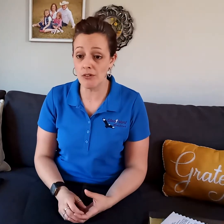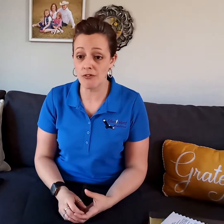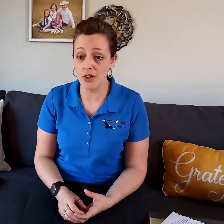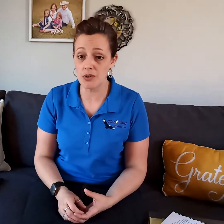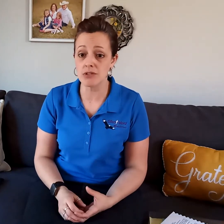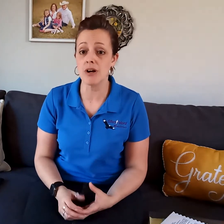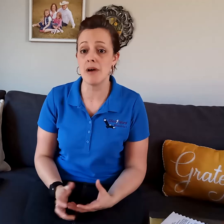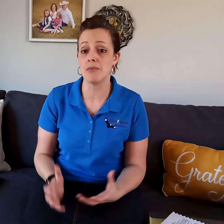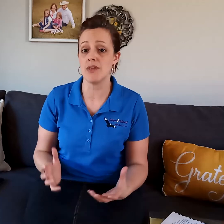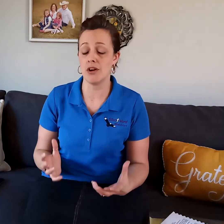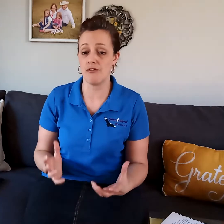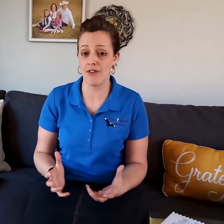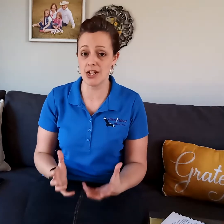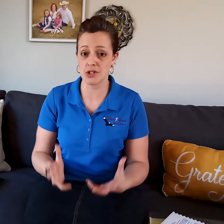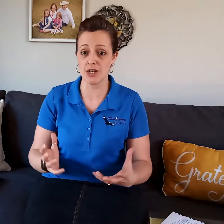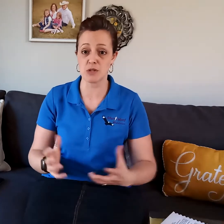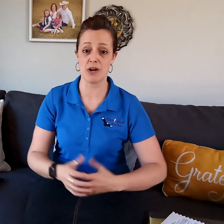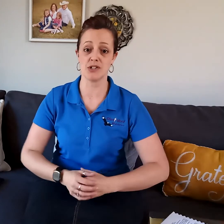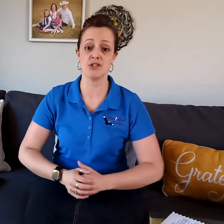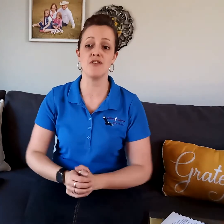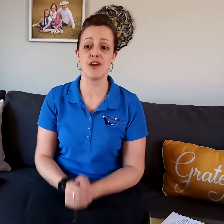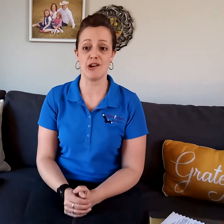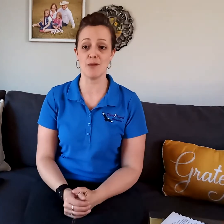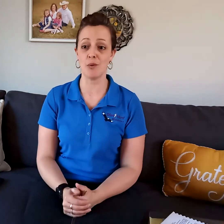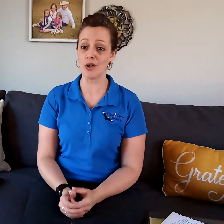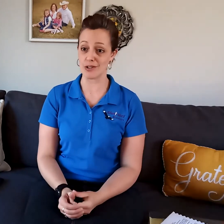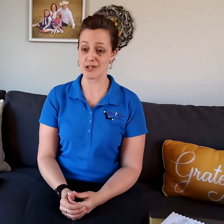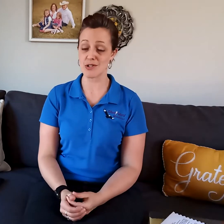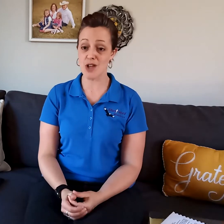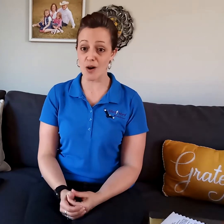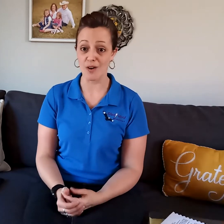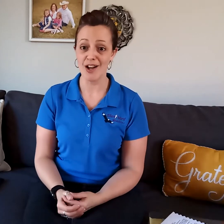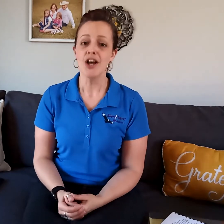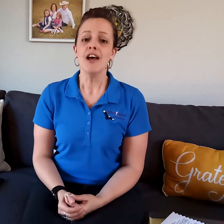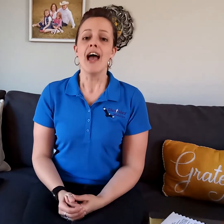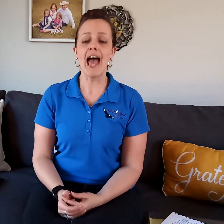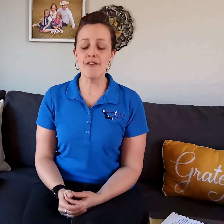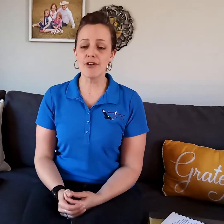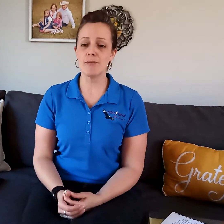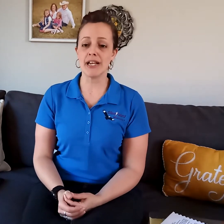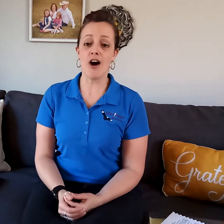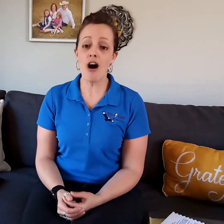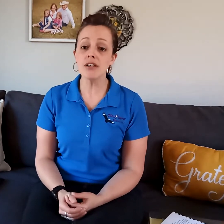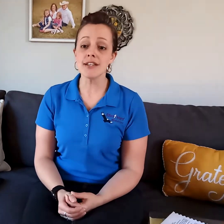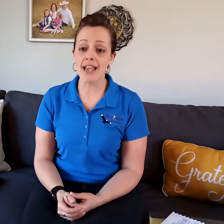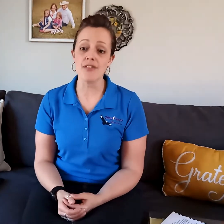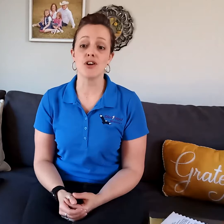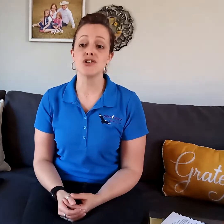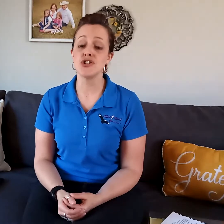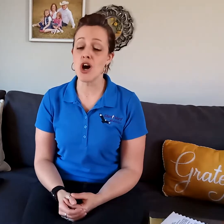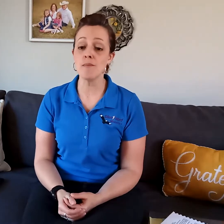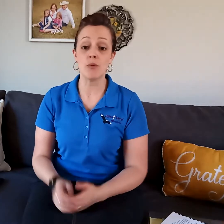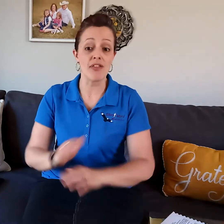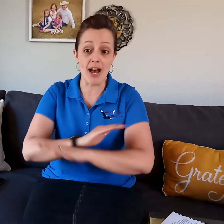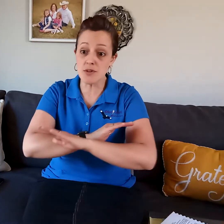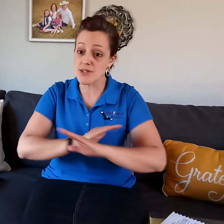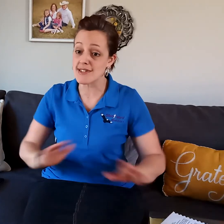for you to remember that your facial expressions are very important. So everybody all together, show me without